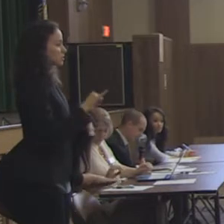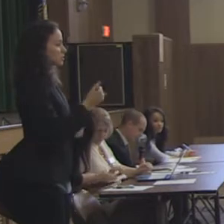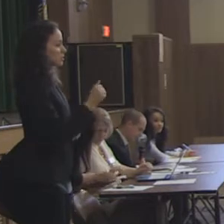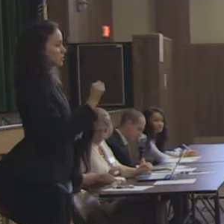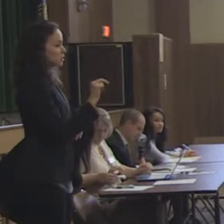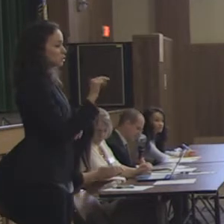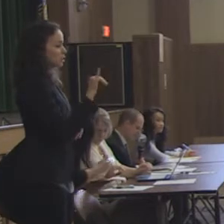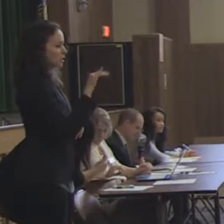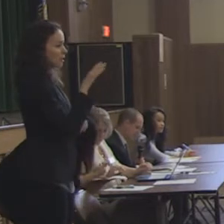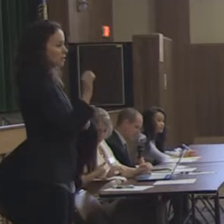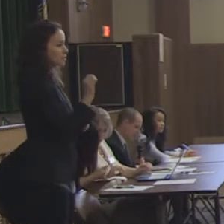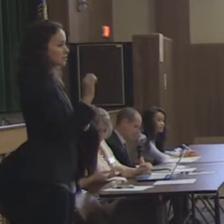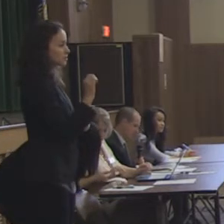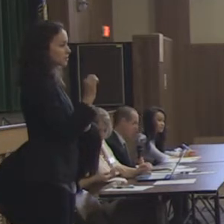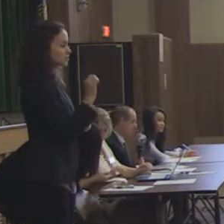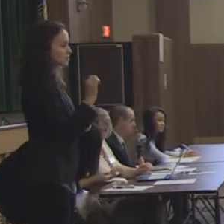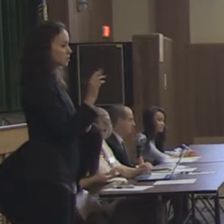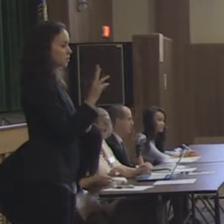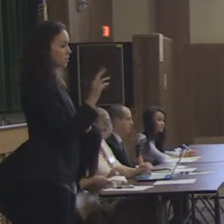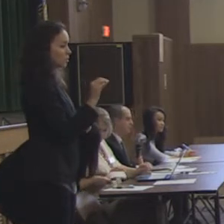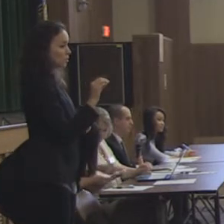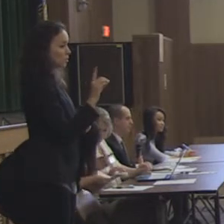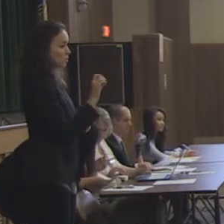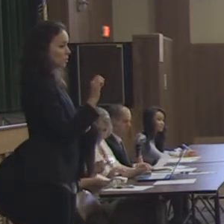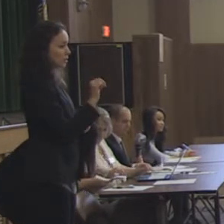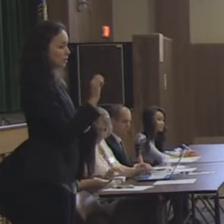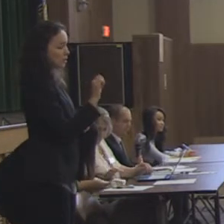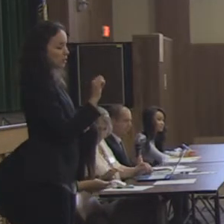Janice Winkowski-Rodriguez.